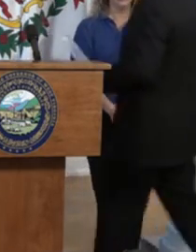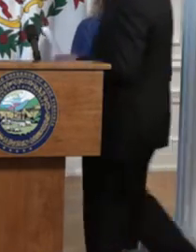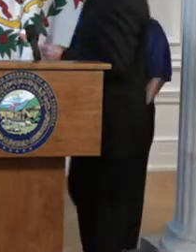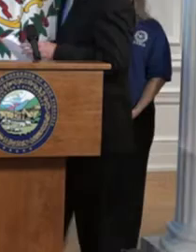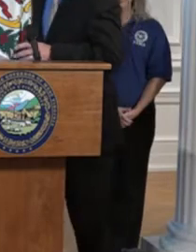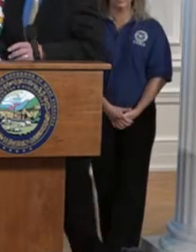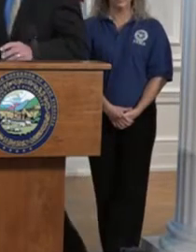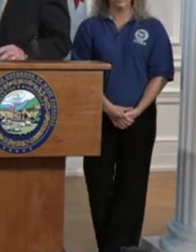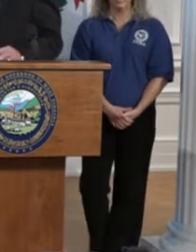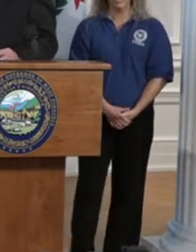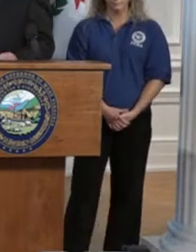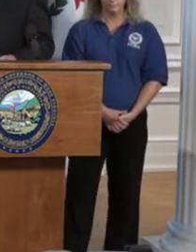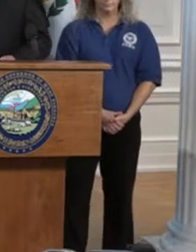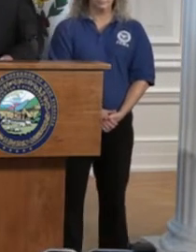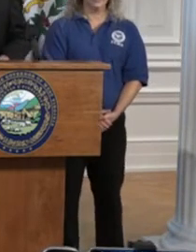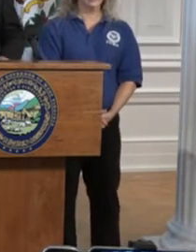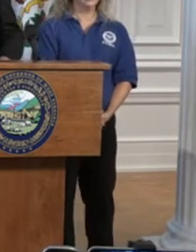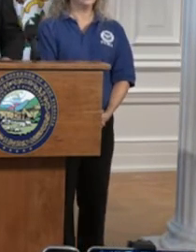Thank you.